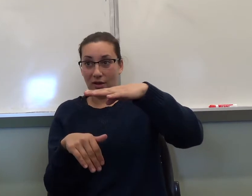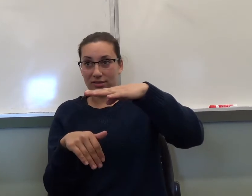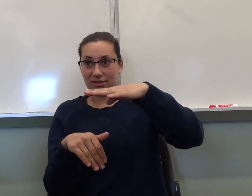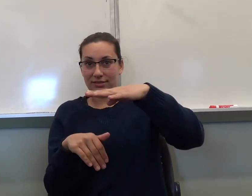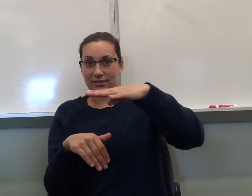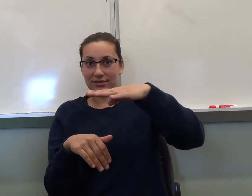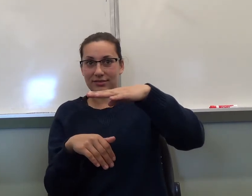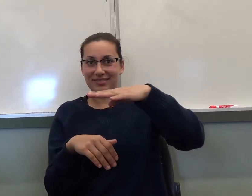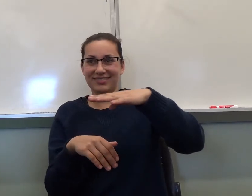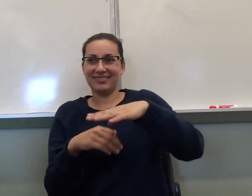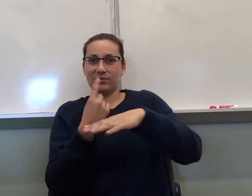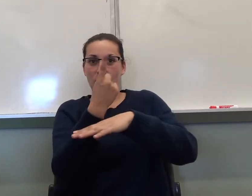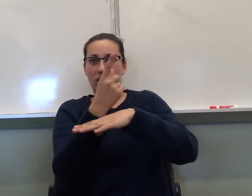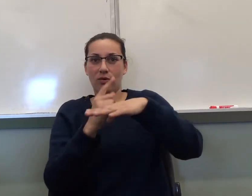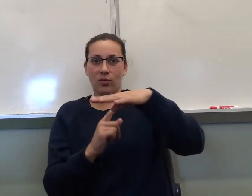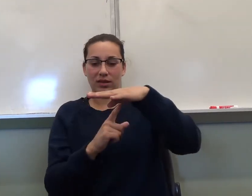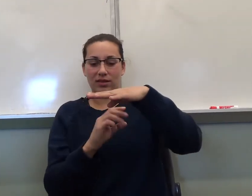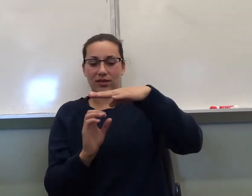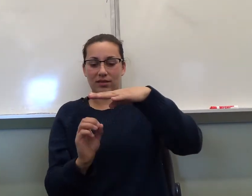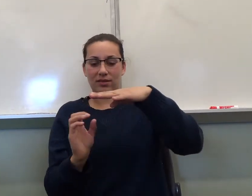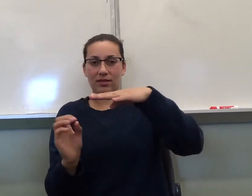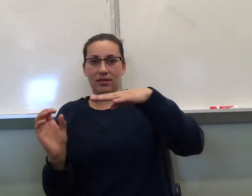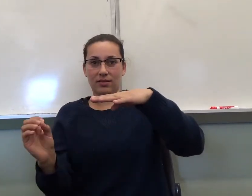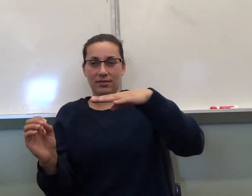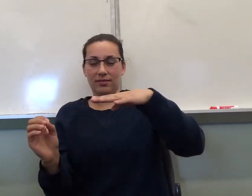meter, and deci denotes 1/10 of a meter. Huh?